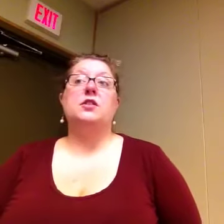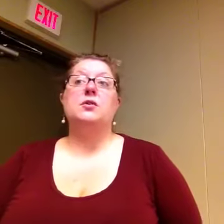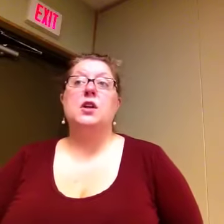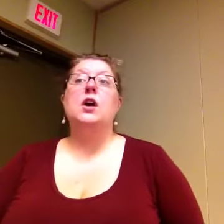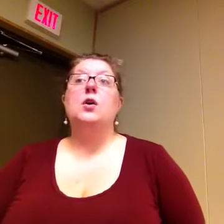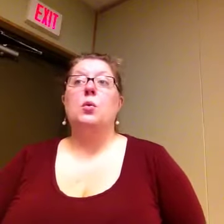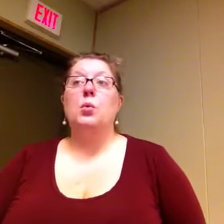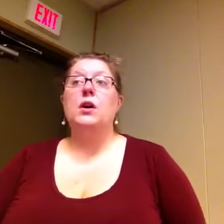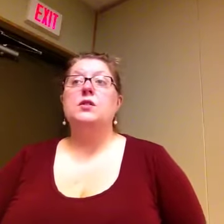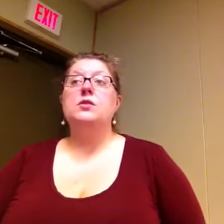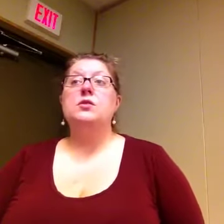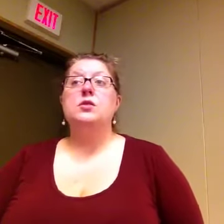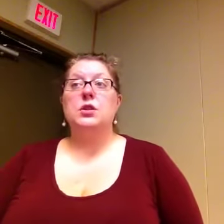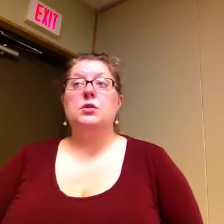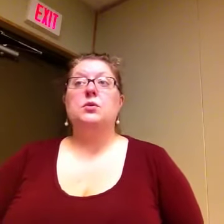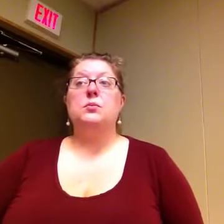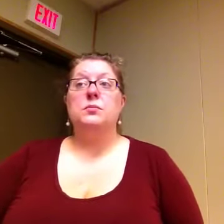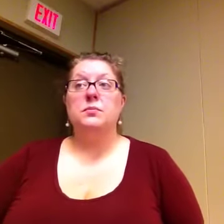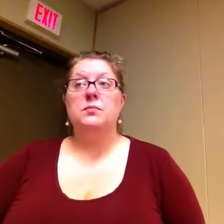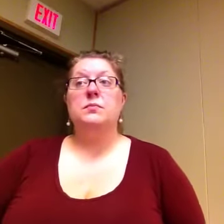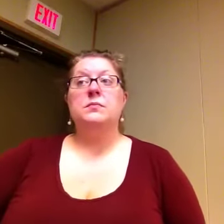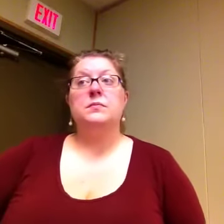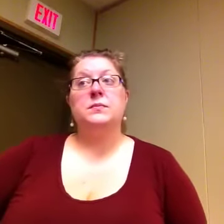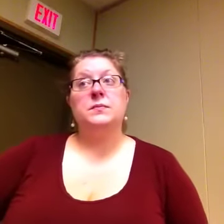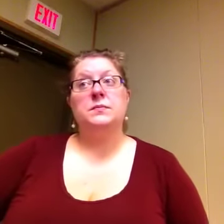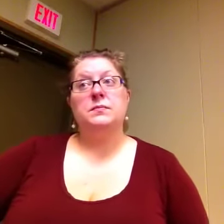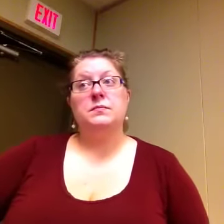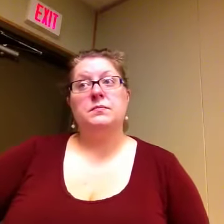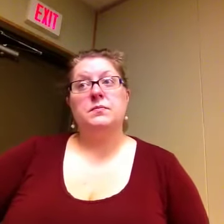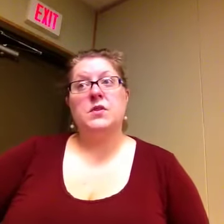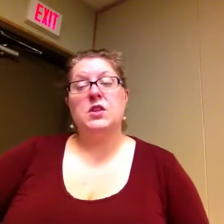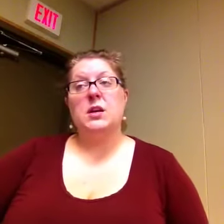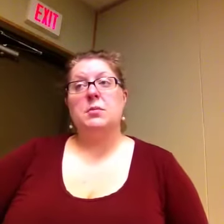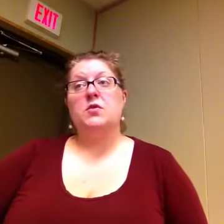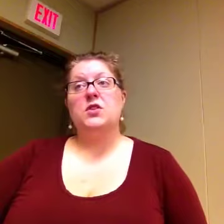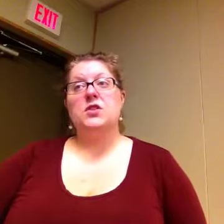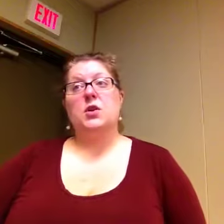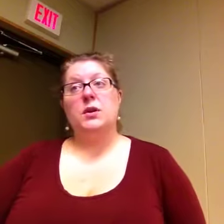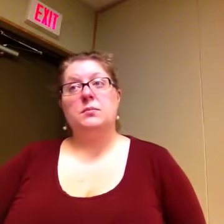altos. 1, 2. So the upper voice is going.